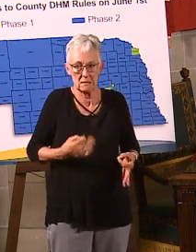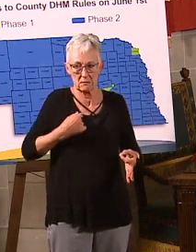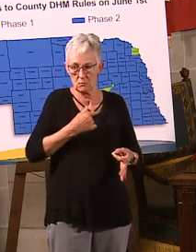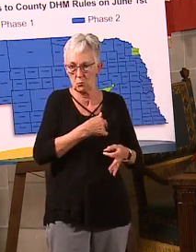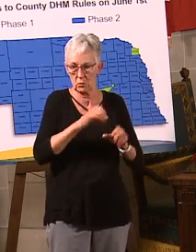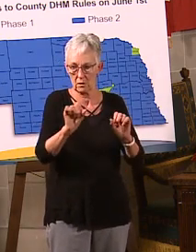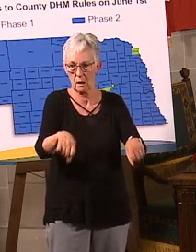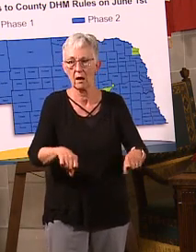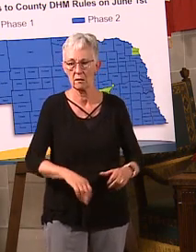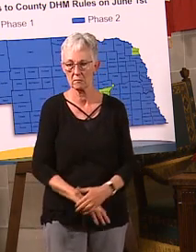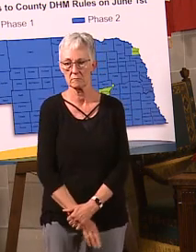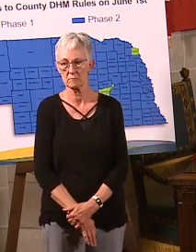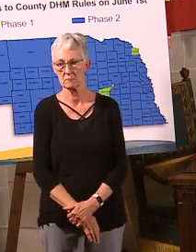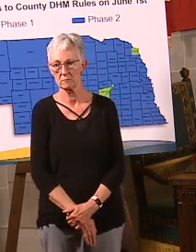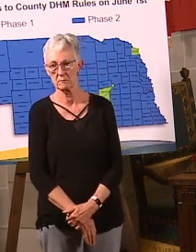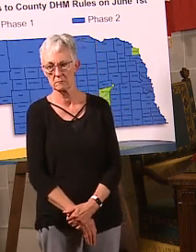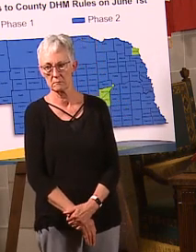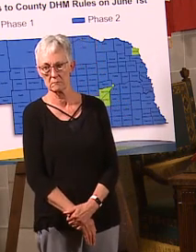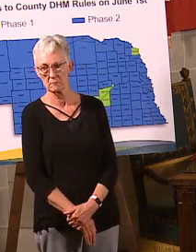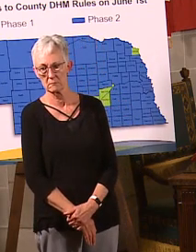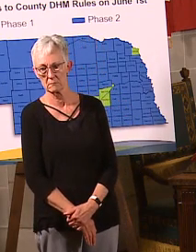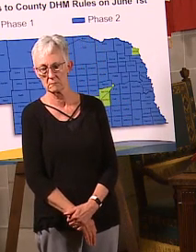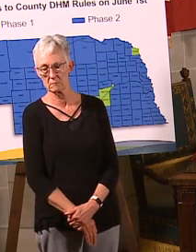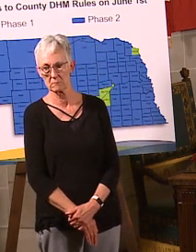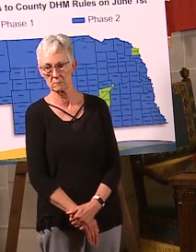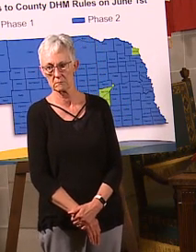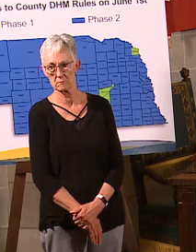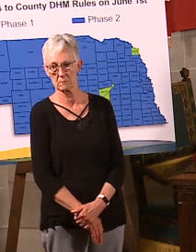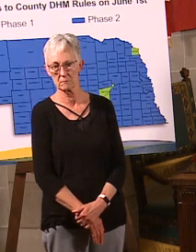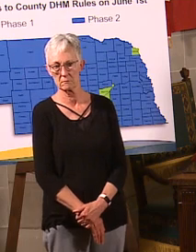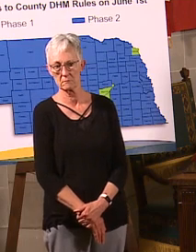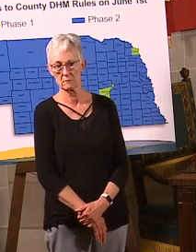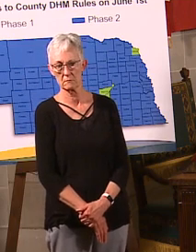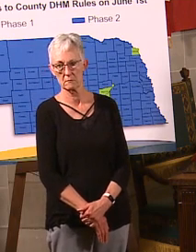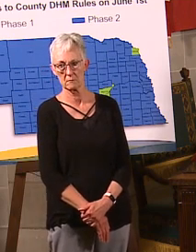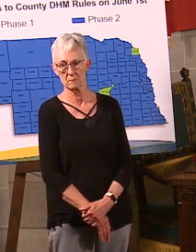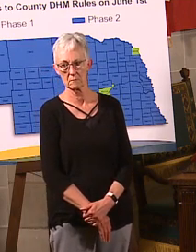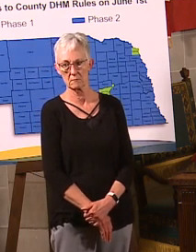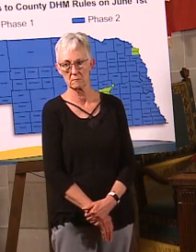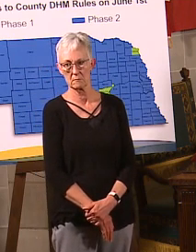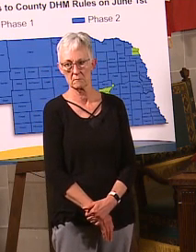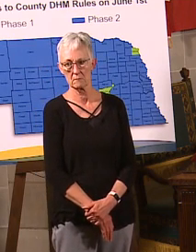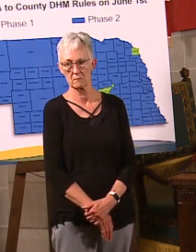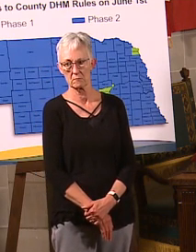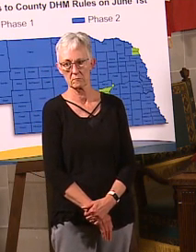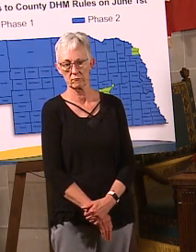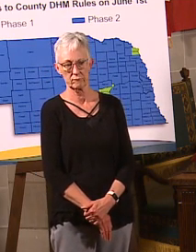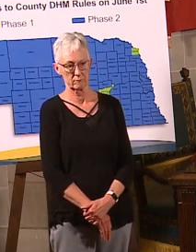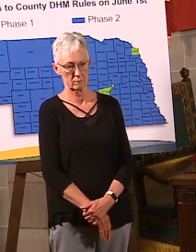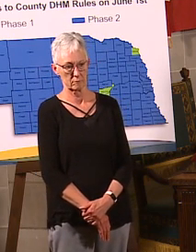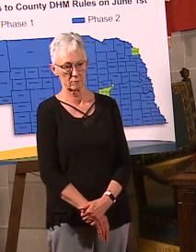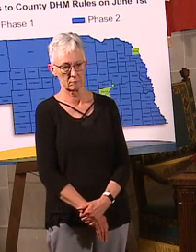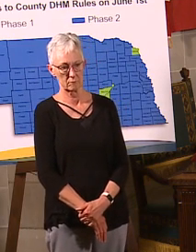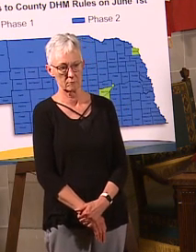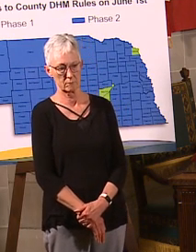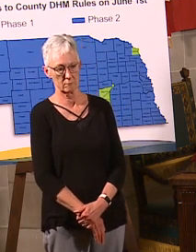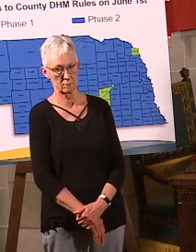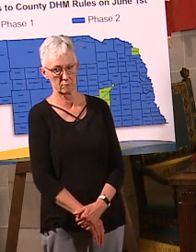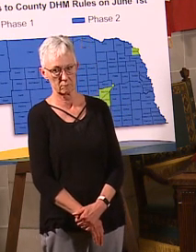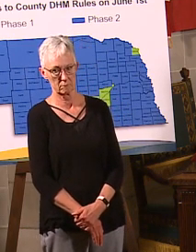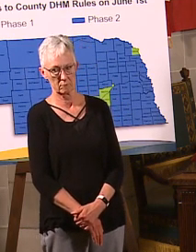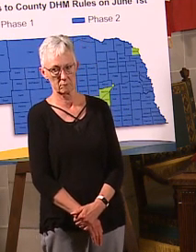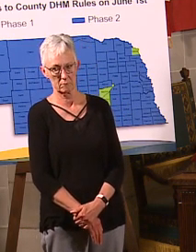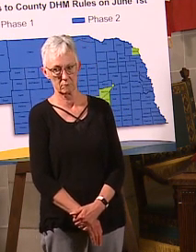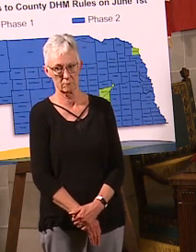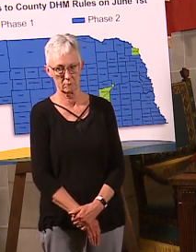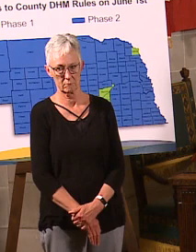Yeah. I know you sent out a press release touching on April's unemployment numbers. How are you feeling taking a look at those compared